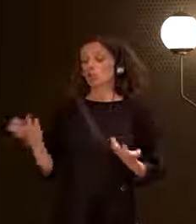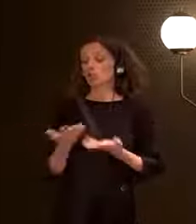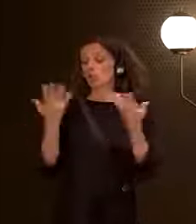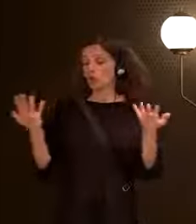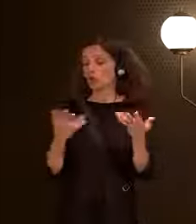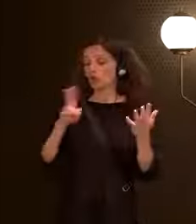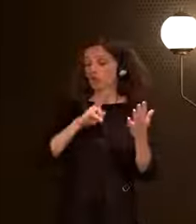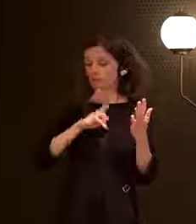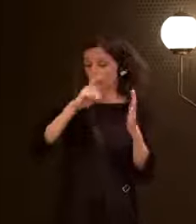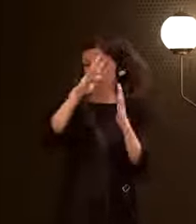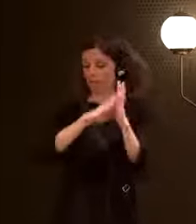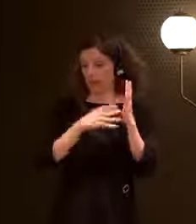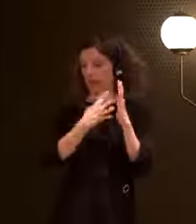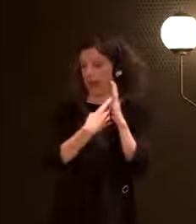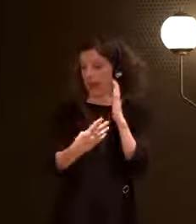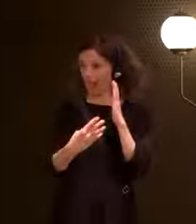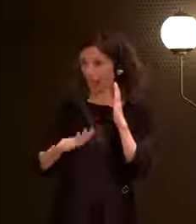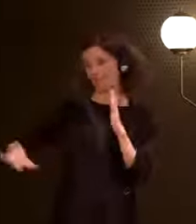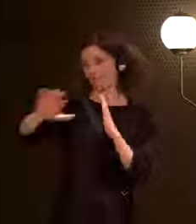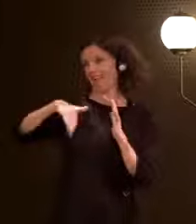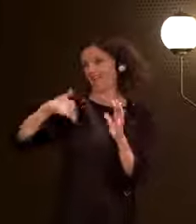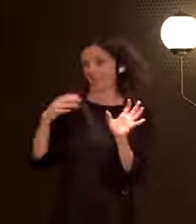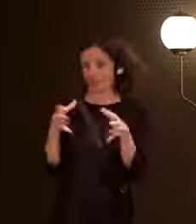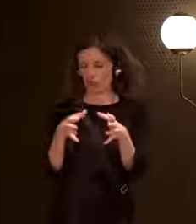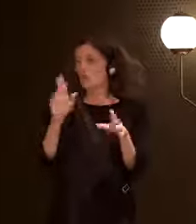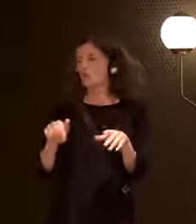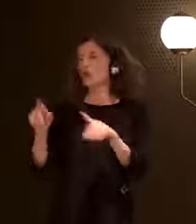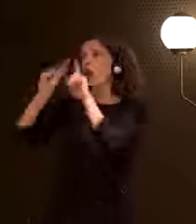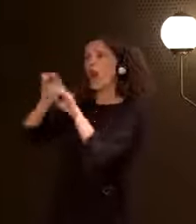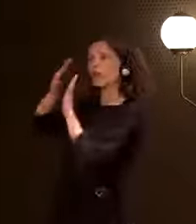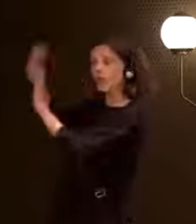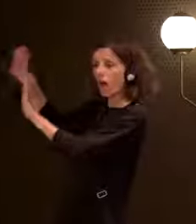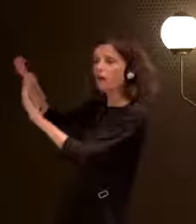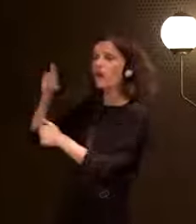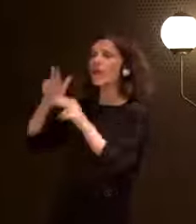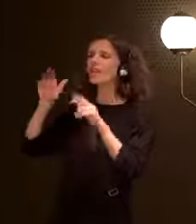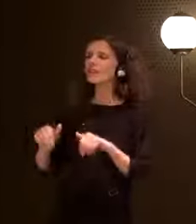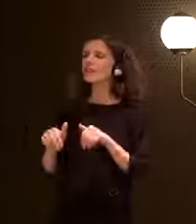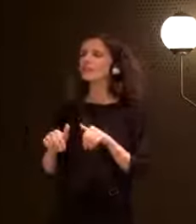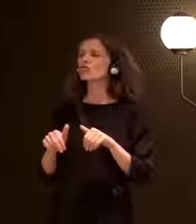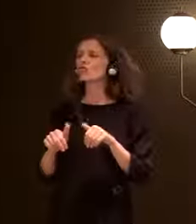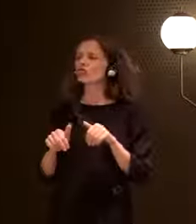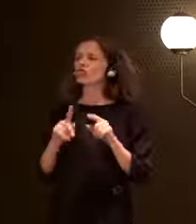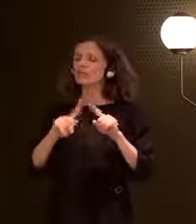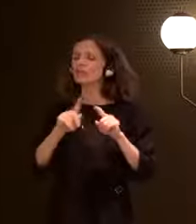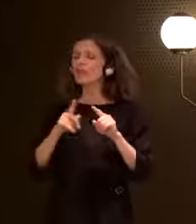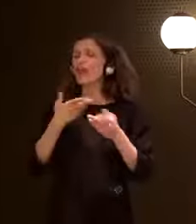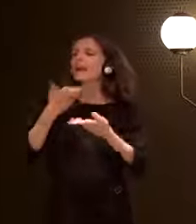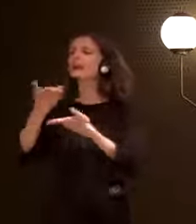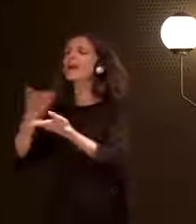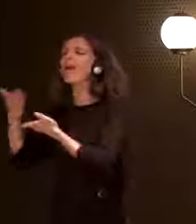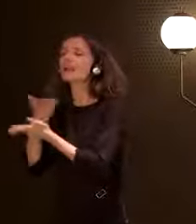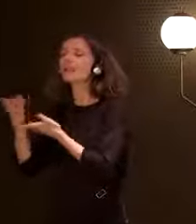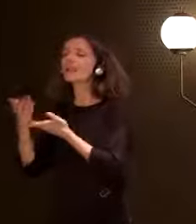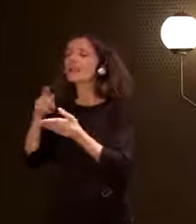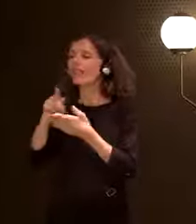you can use an interactive whiteboard if you prefer, and each lesson, at the beginning of the day or your lesson,